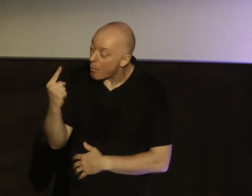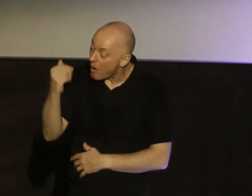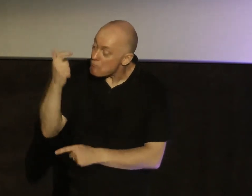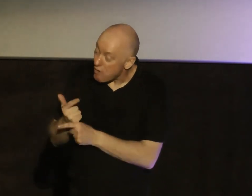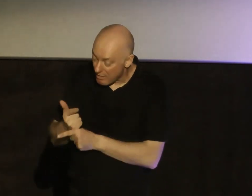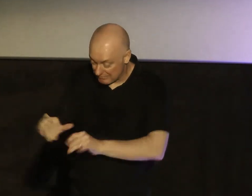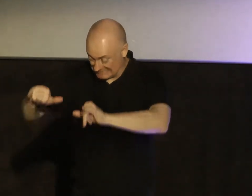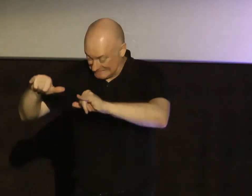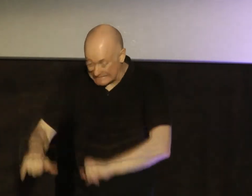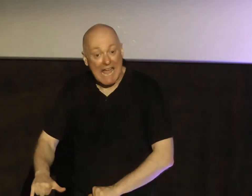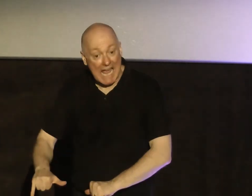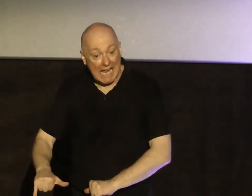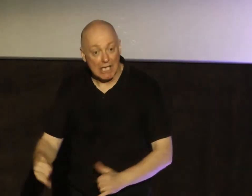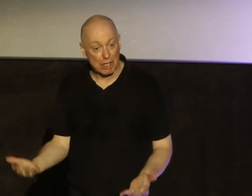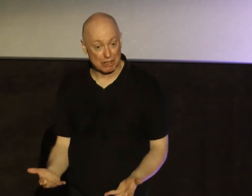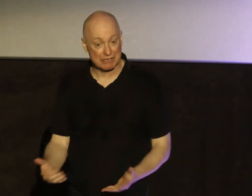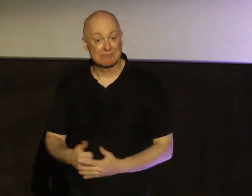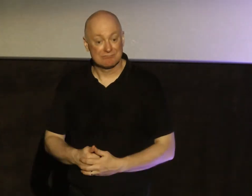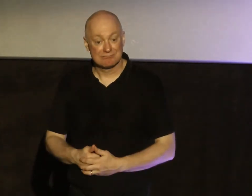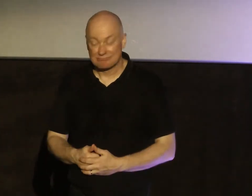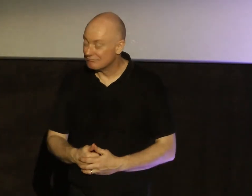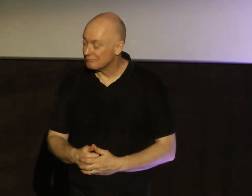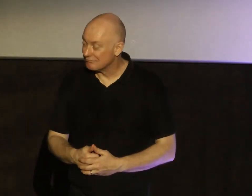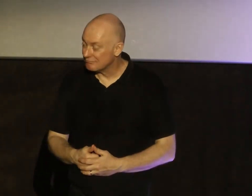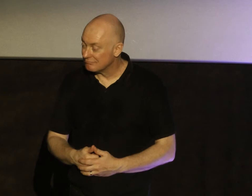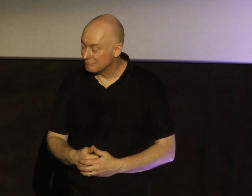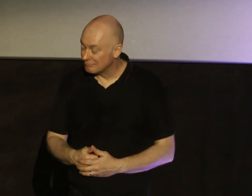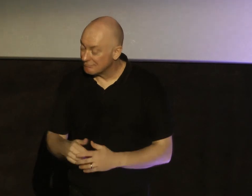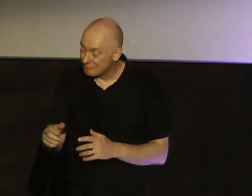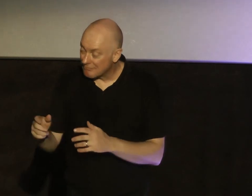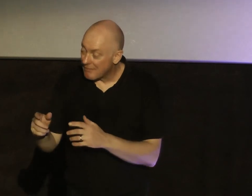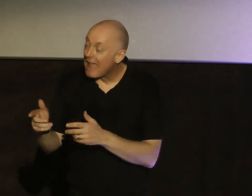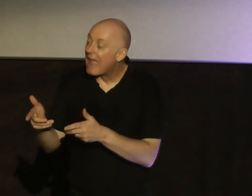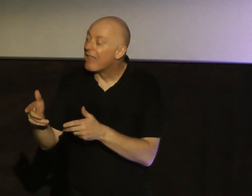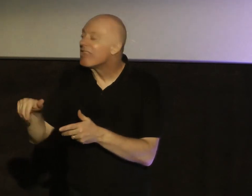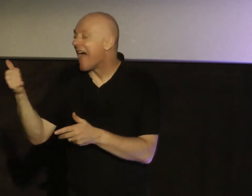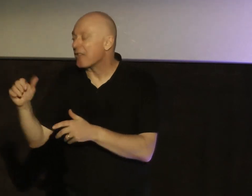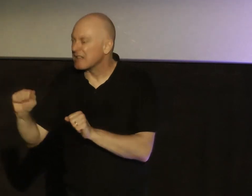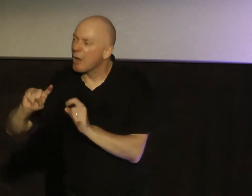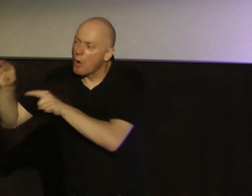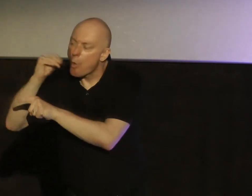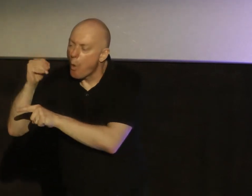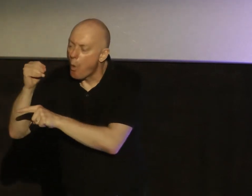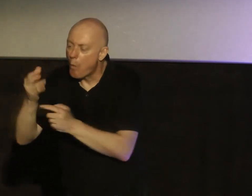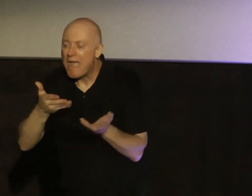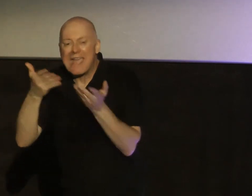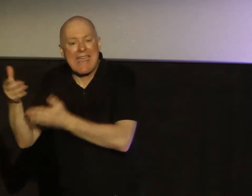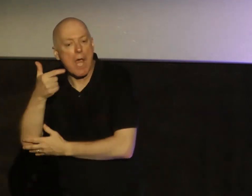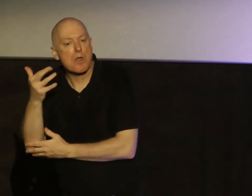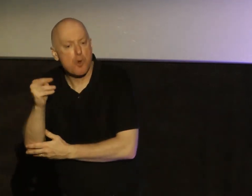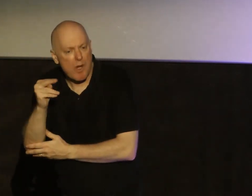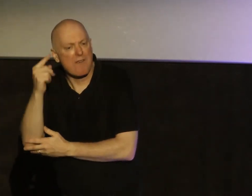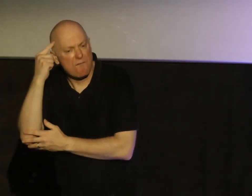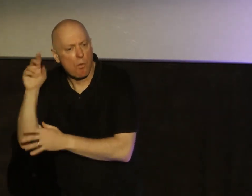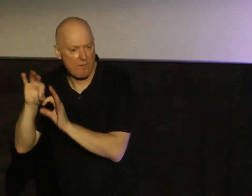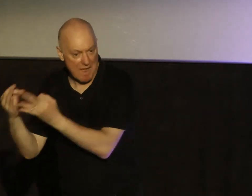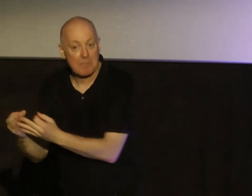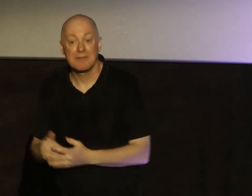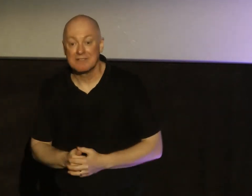remain confined where you are in custody, and let the rest go and carry grain for the famine of your households. And bring your